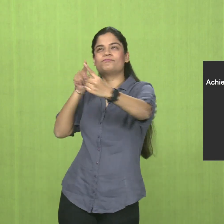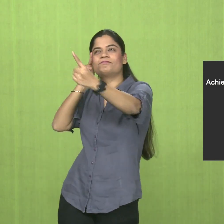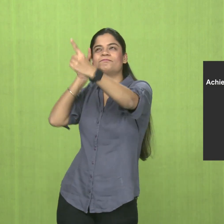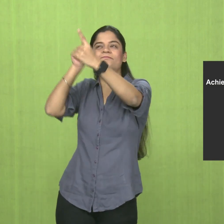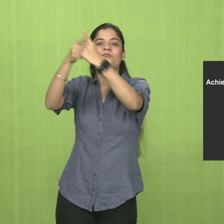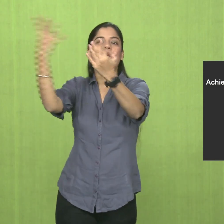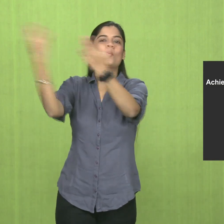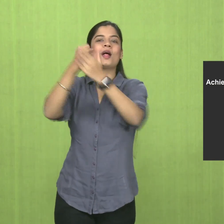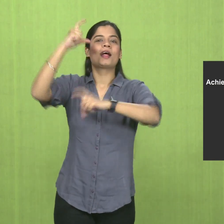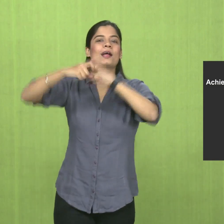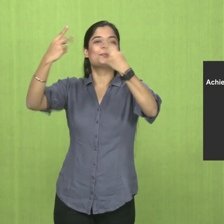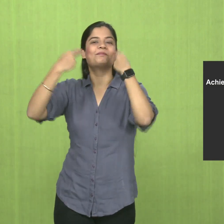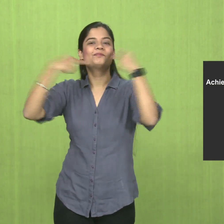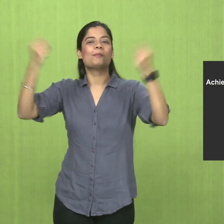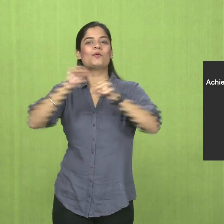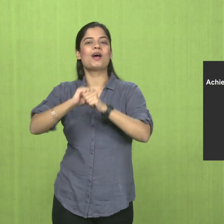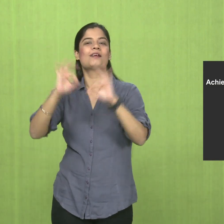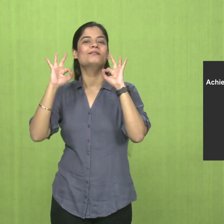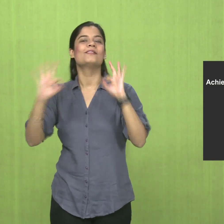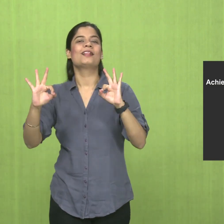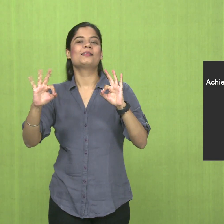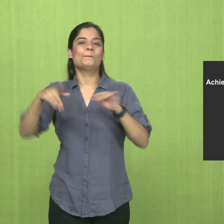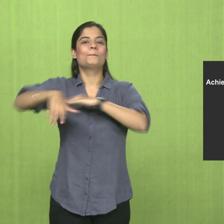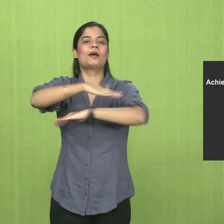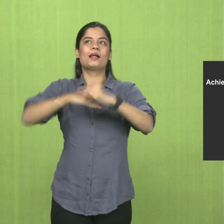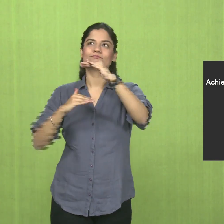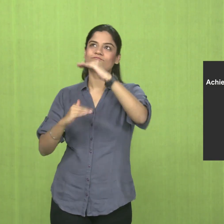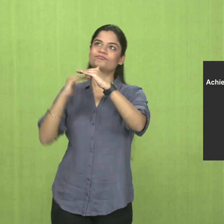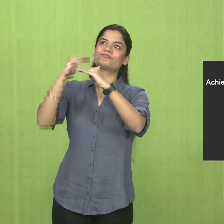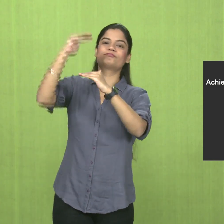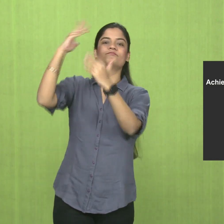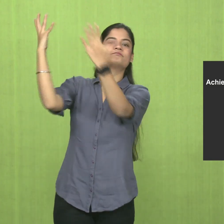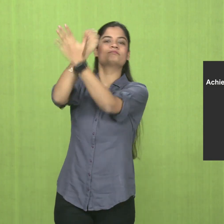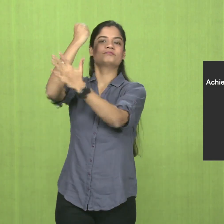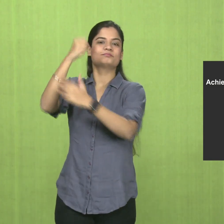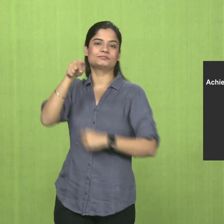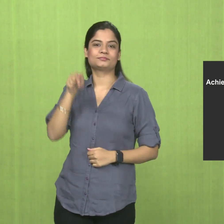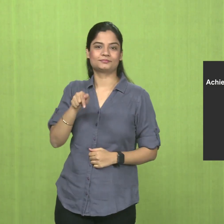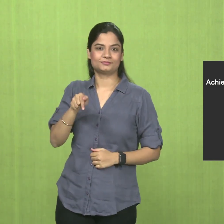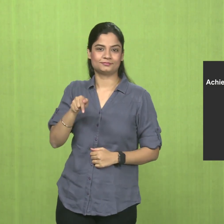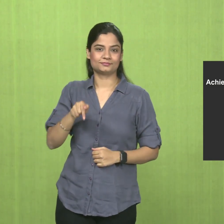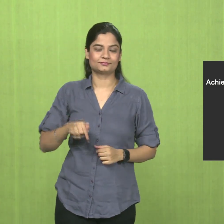has to increase. There has to be a standard, there has to be a qualitative standard to reach our goals.